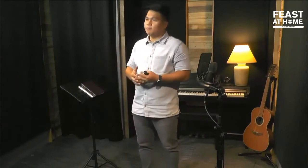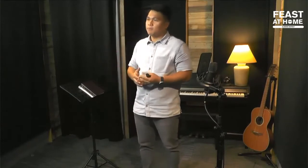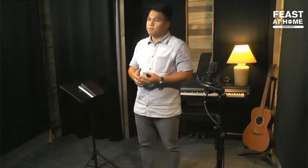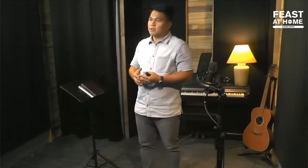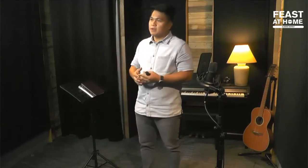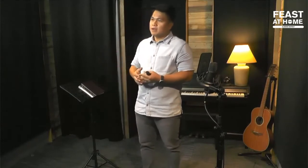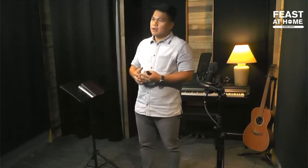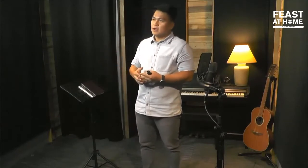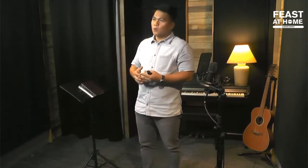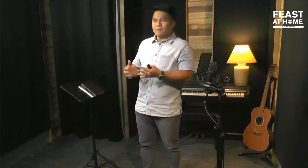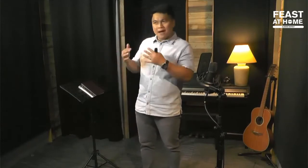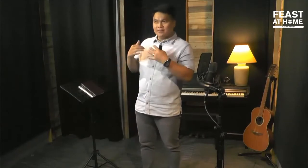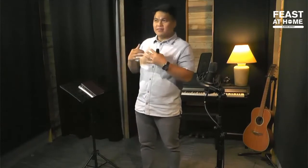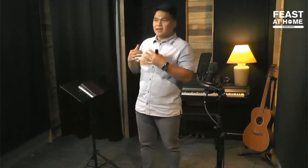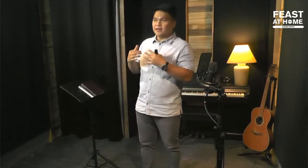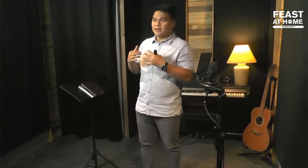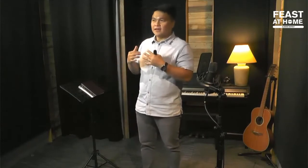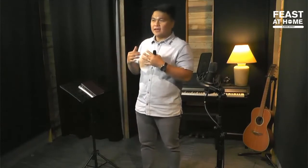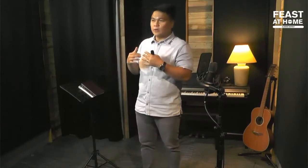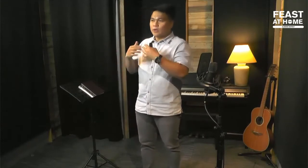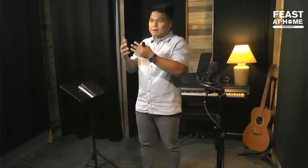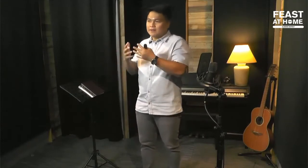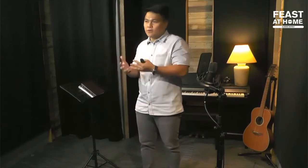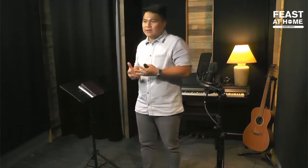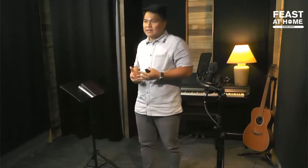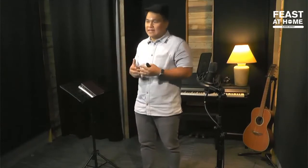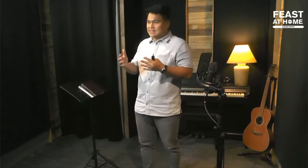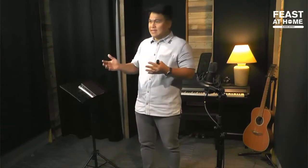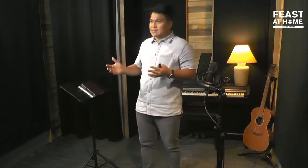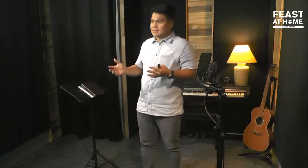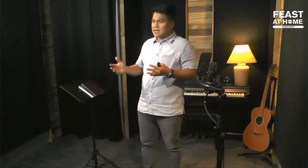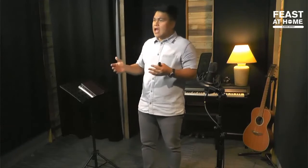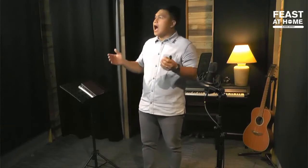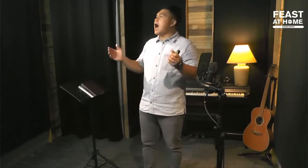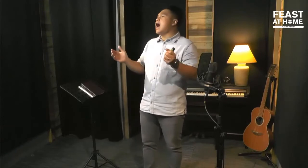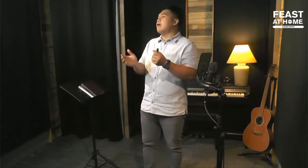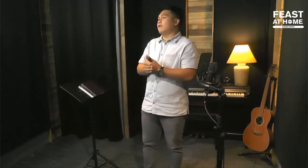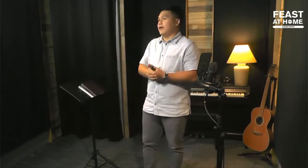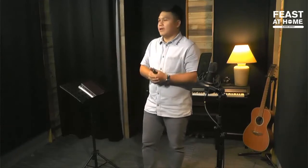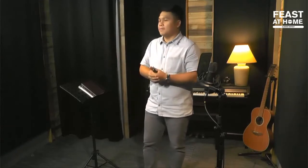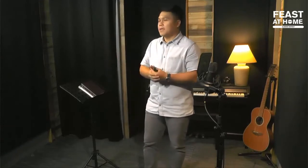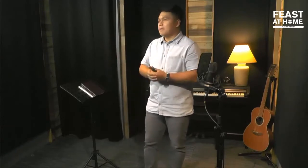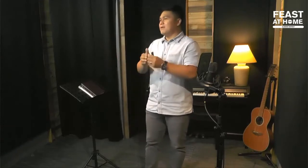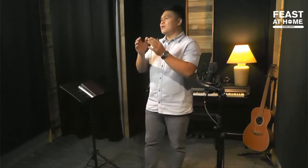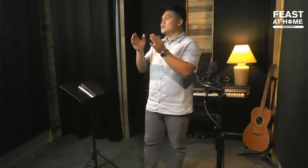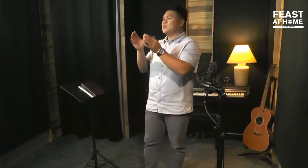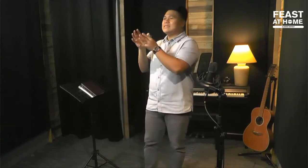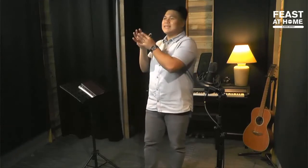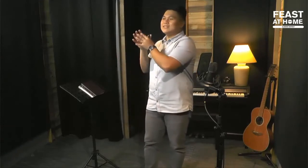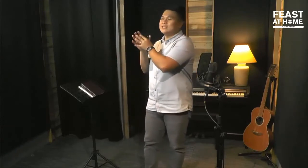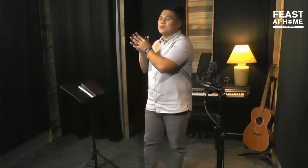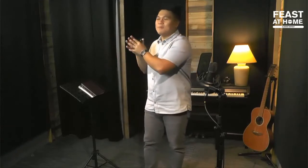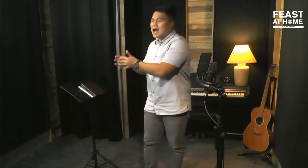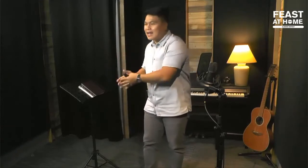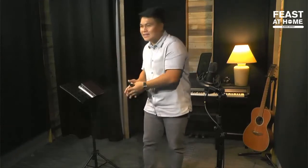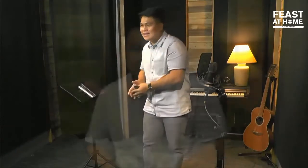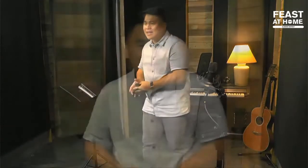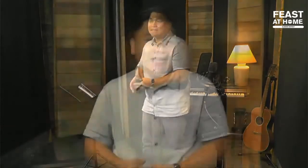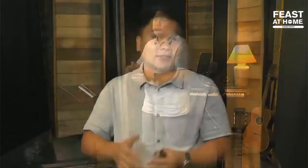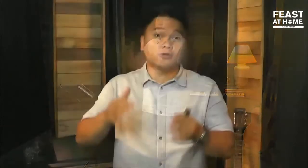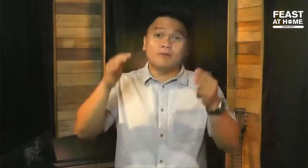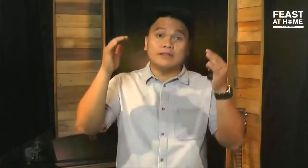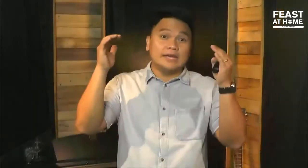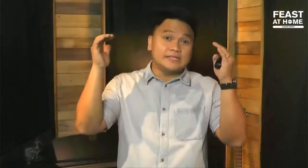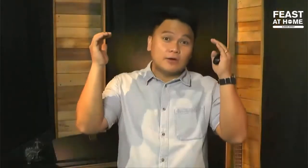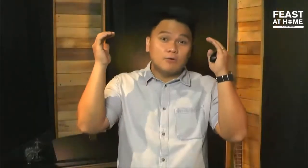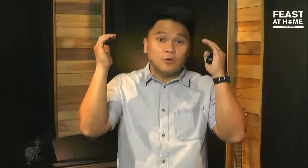ito, we might think, and we might look at it as this, ah, okay, because we sinned so bad, at